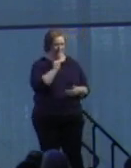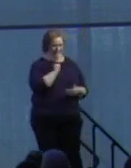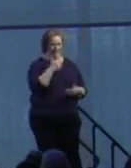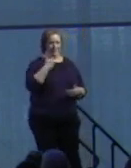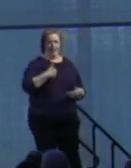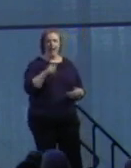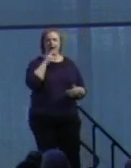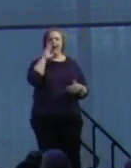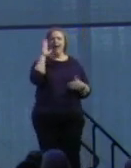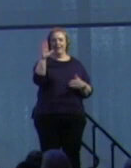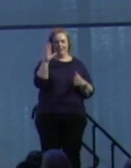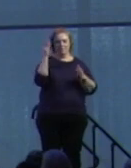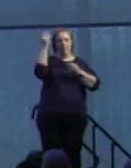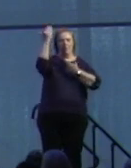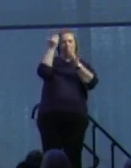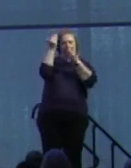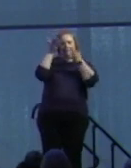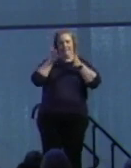am your medium,